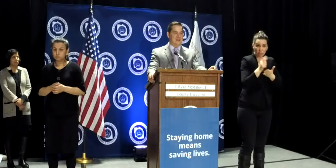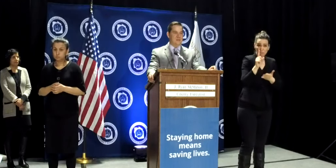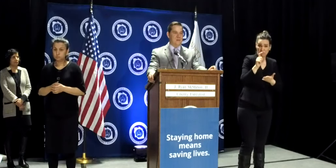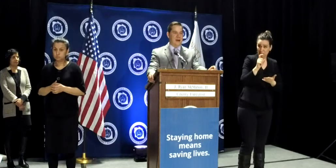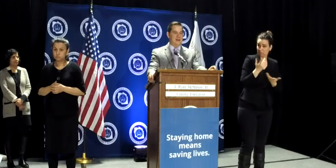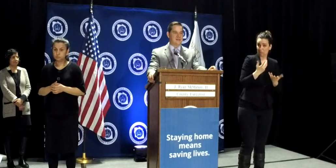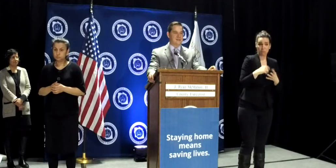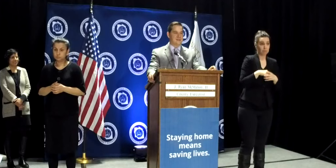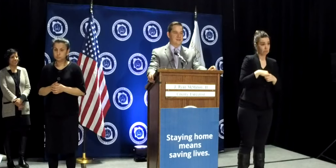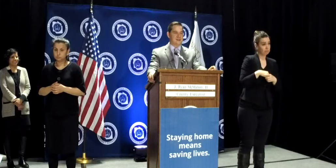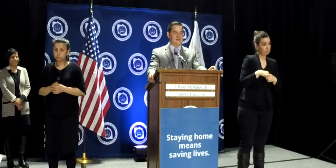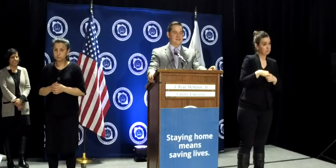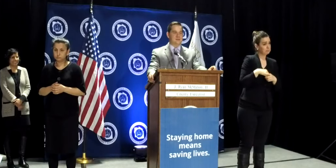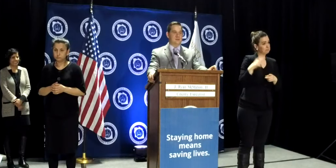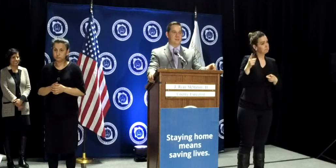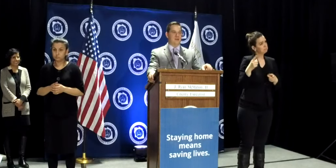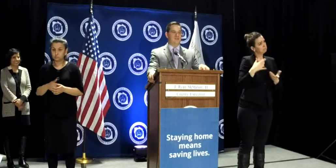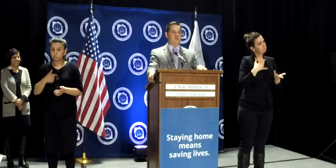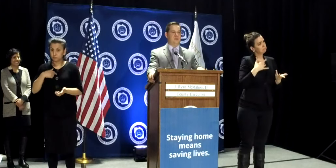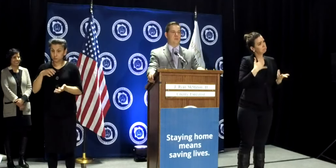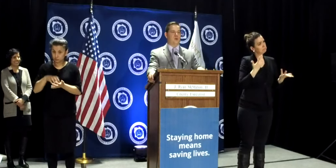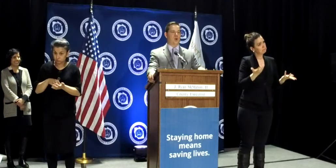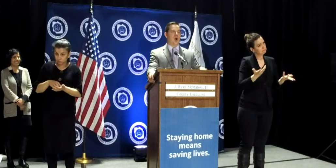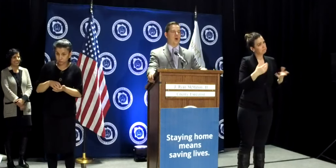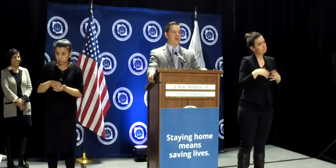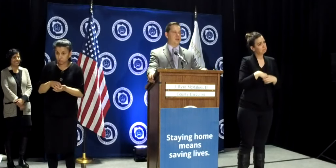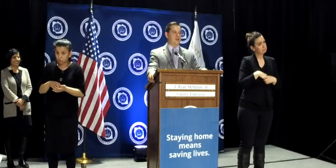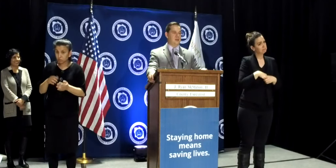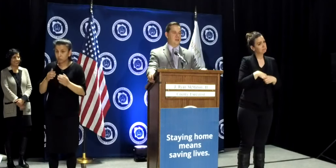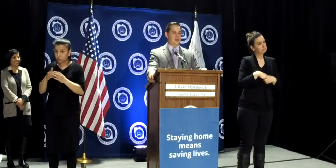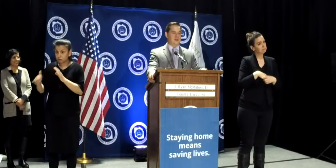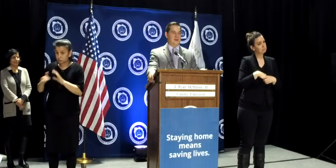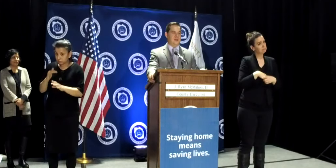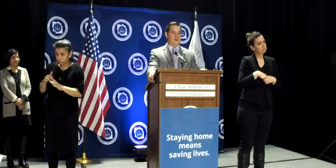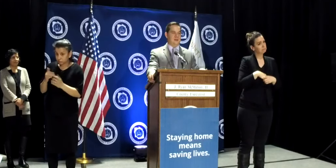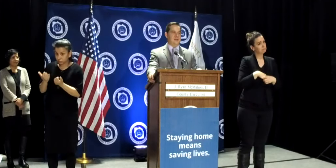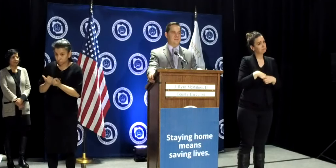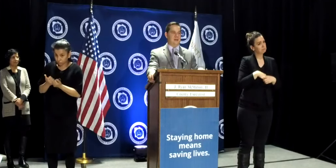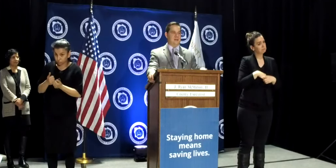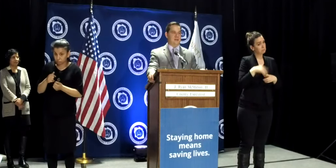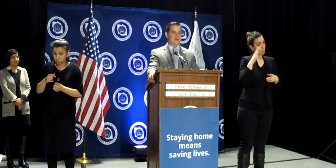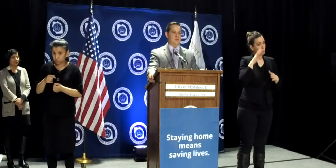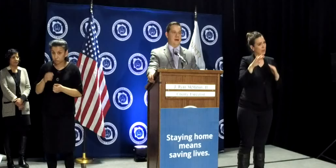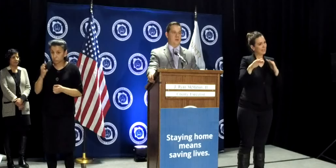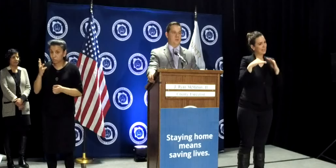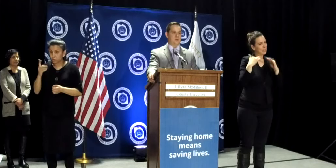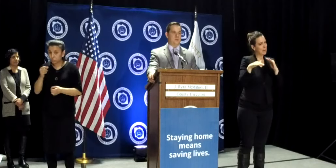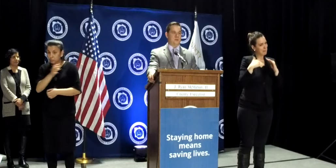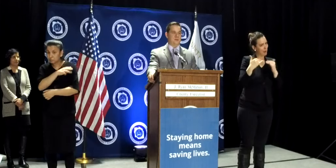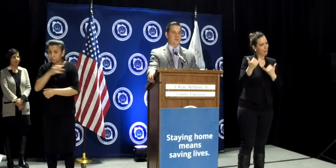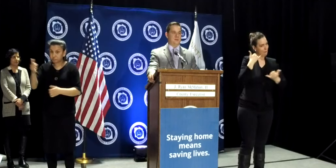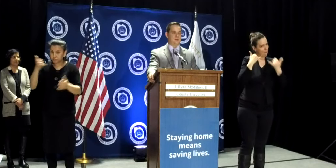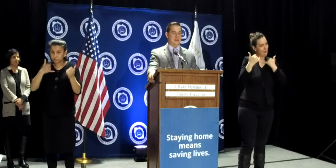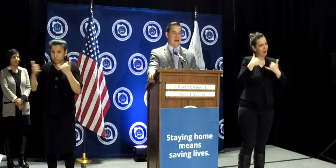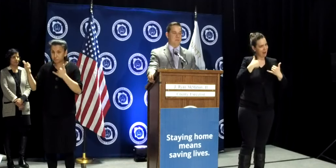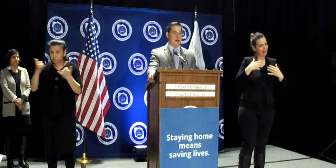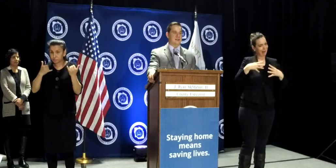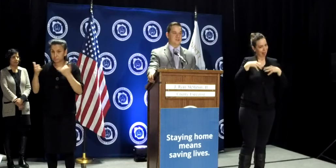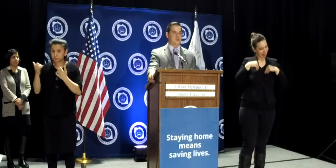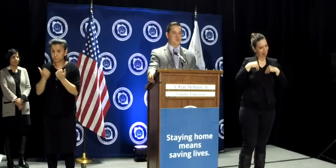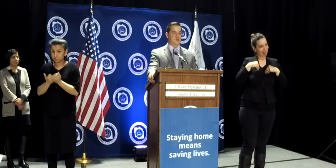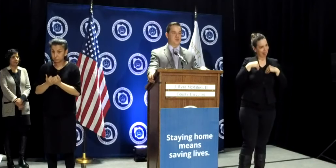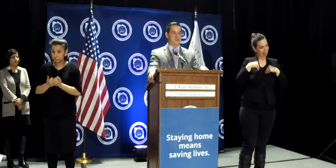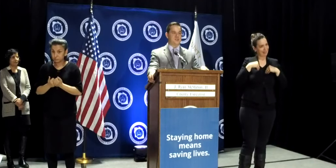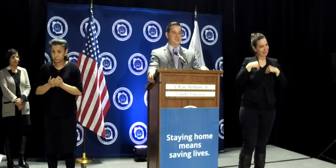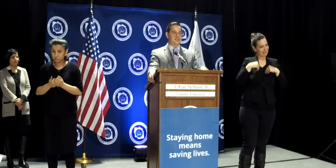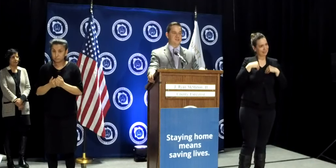data in my email box, is the amount of people calling or emailing about people not